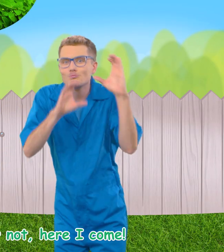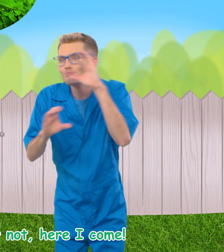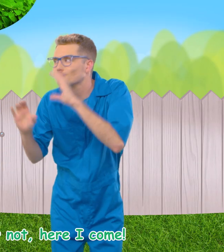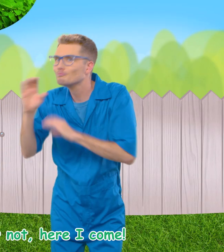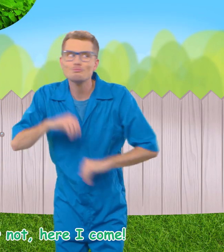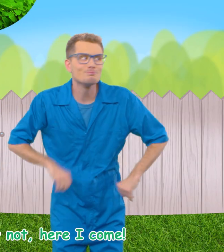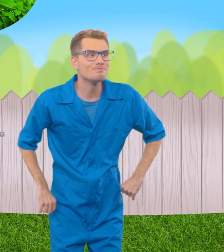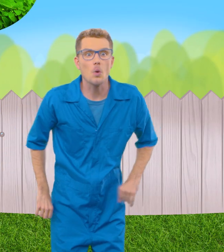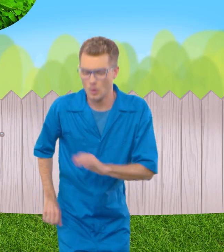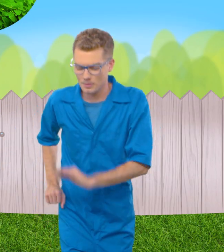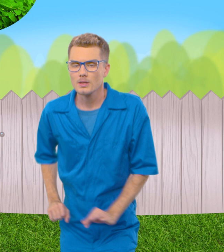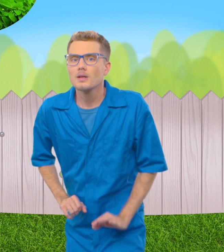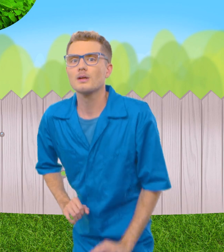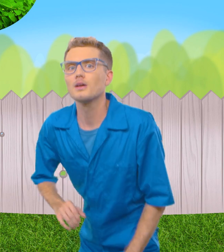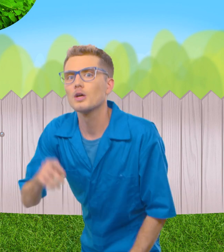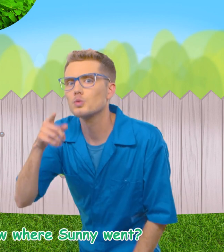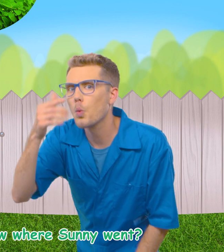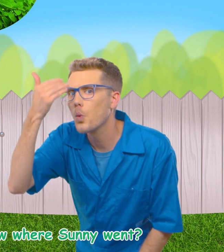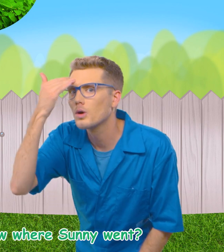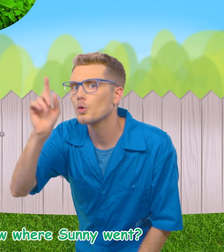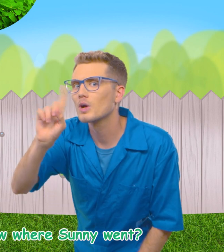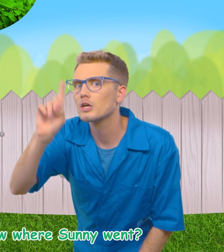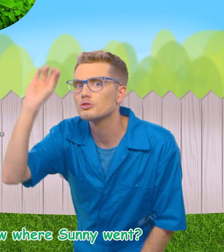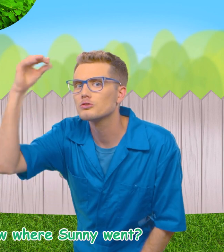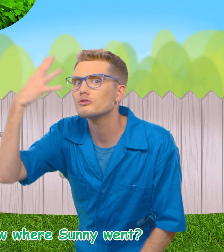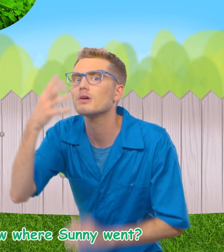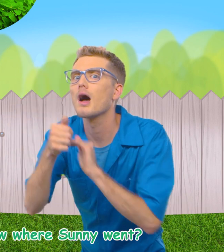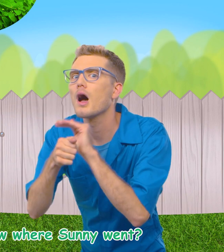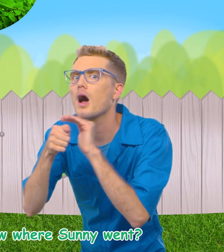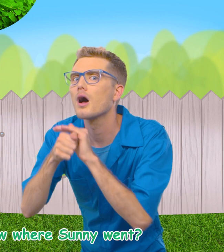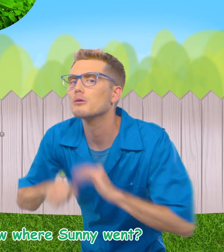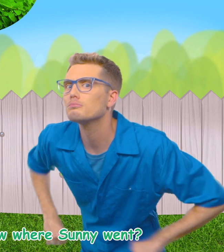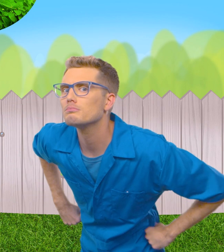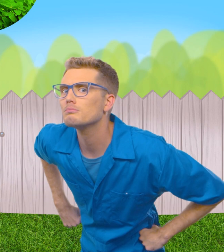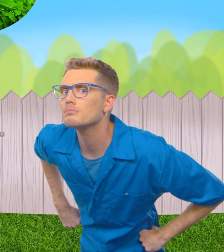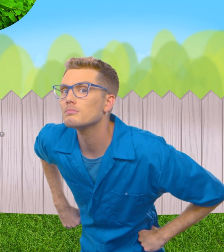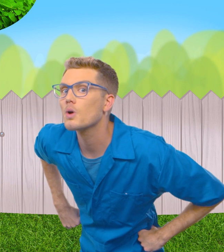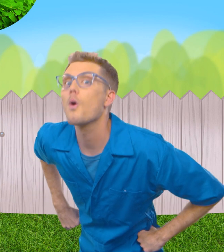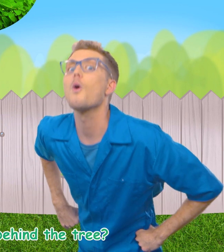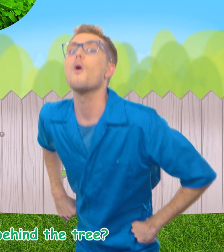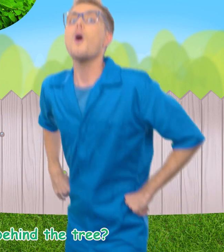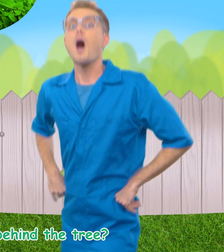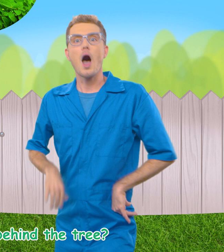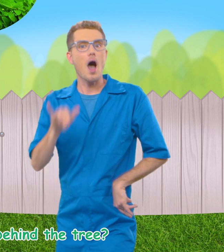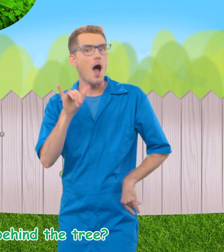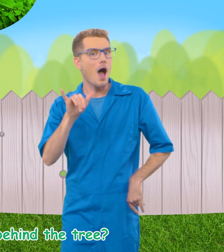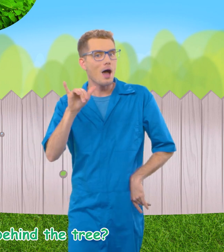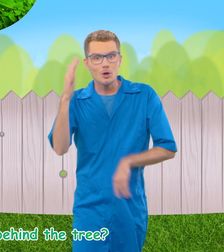here I come. Do you know where Sunny went? Oh, behind